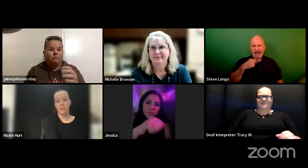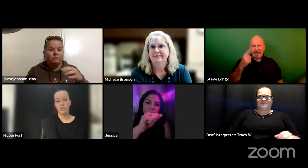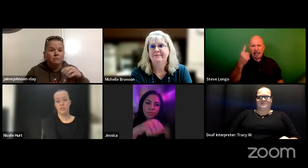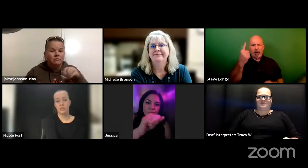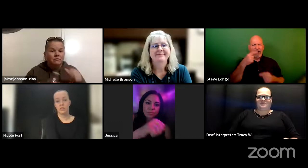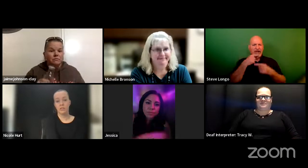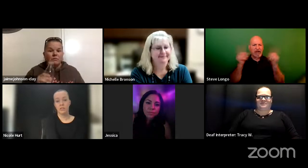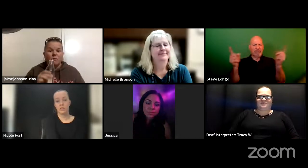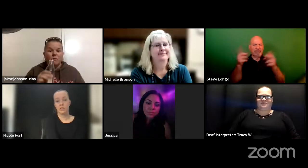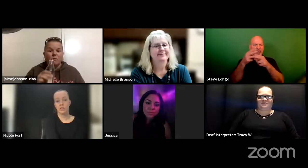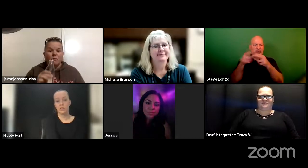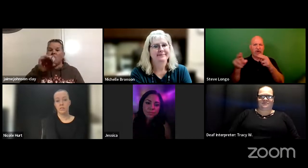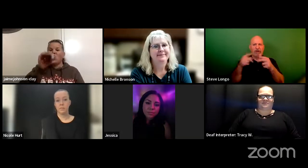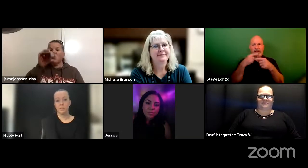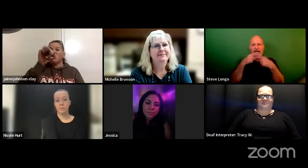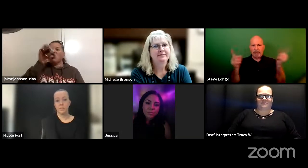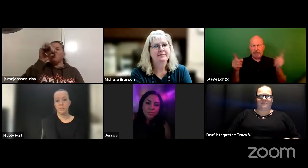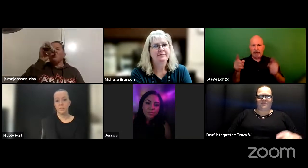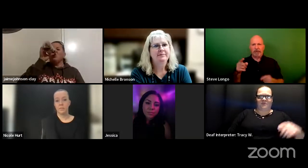Jamie.